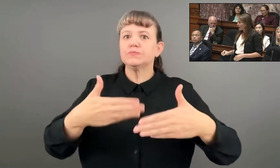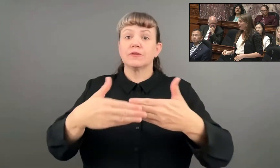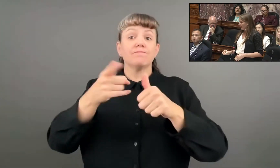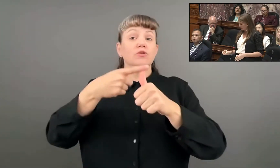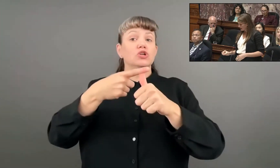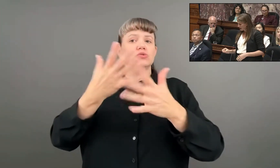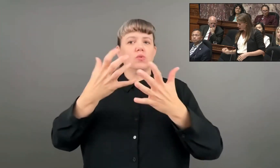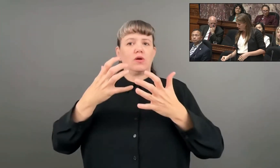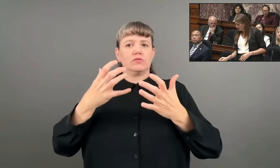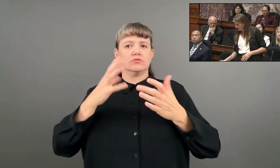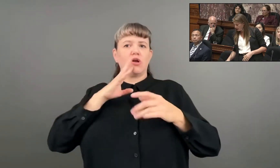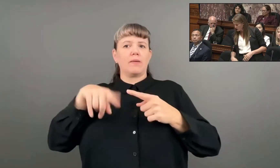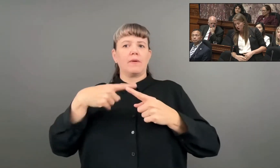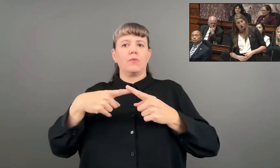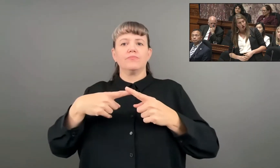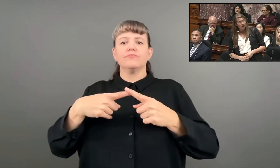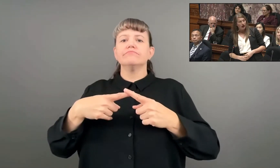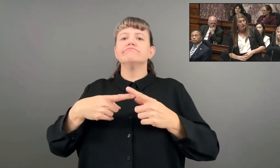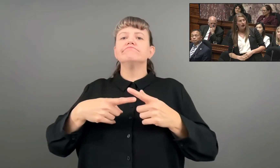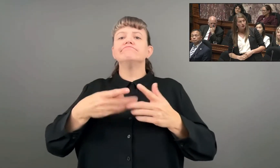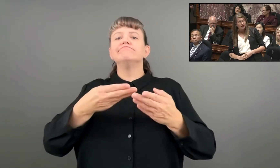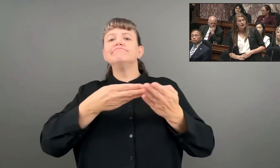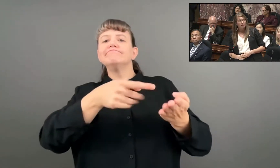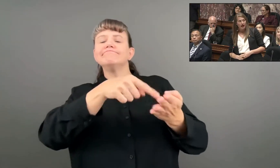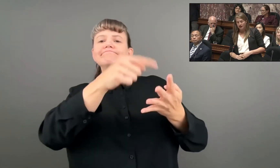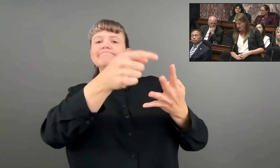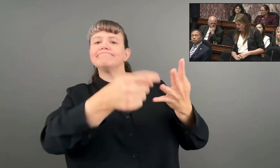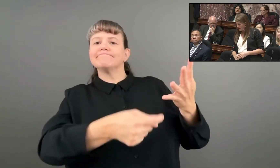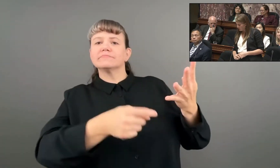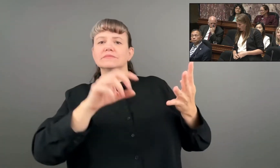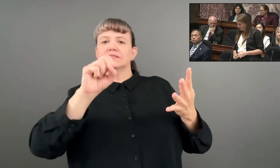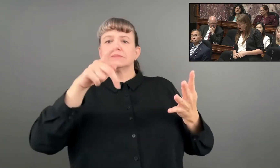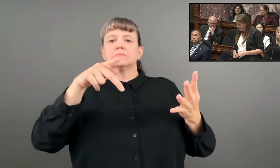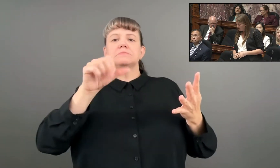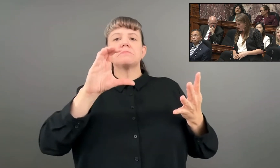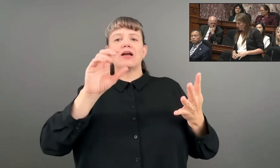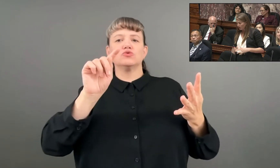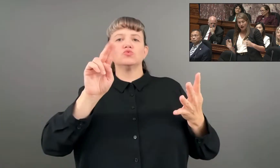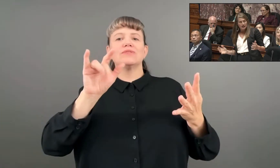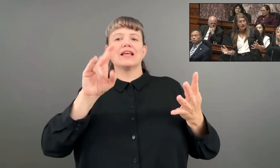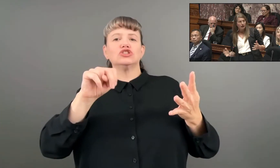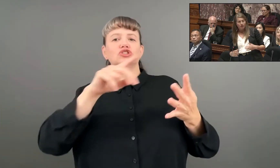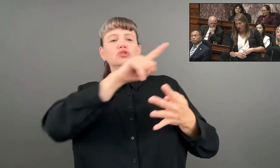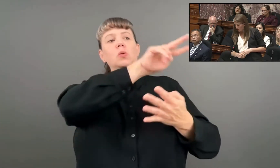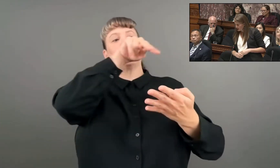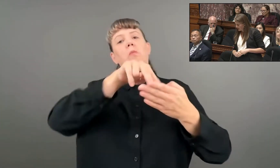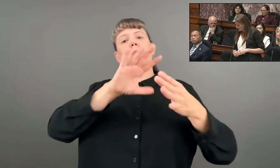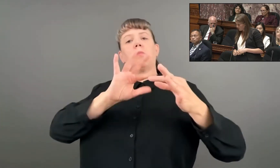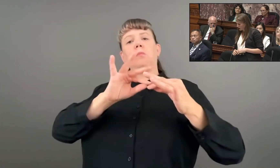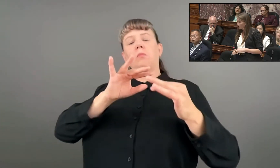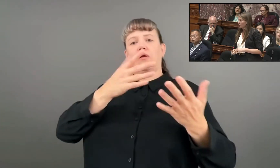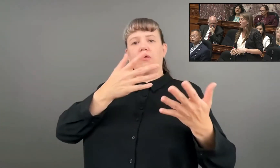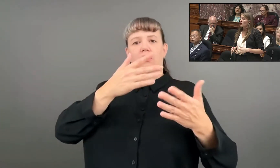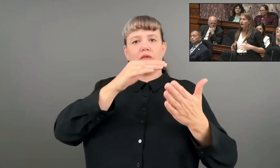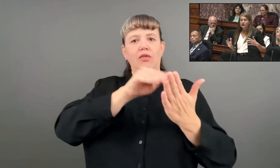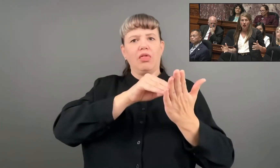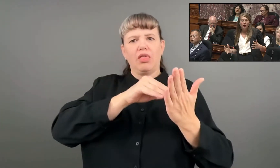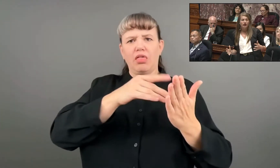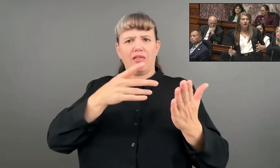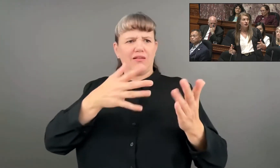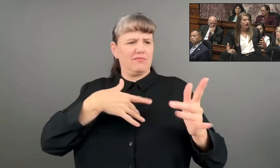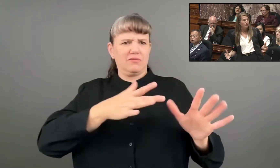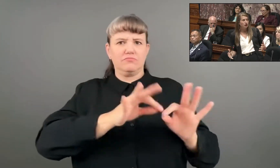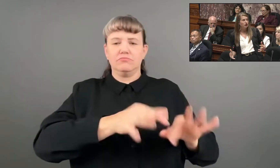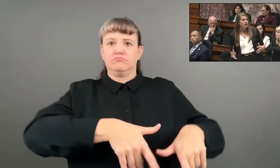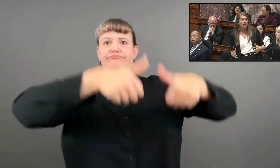for decades, speculators drove up housing demand in this province while red tape blocked construction. We saw